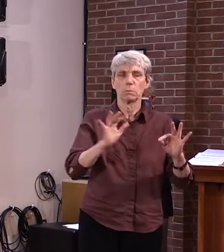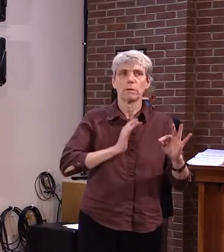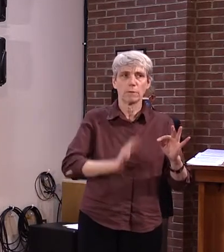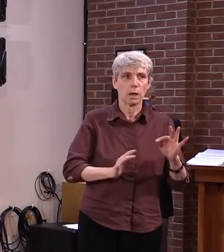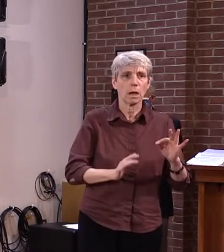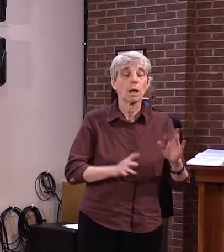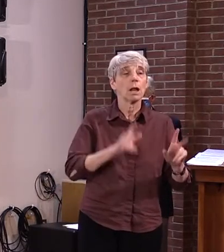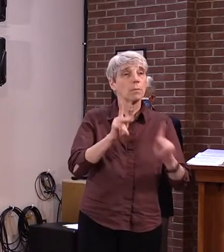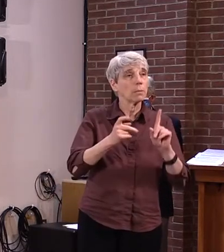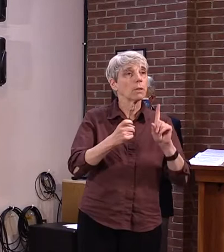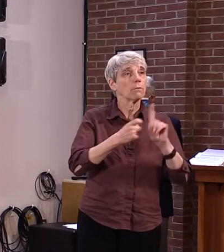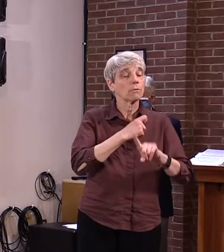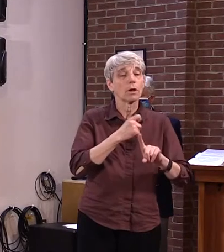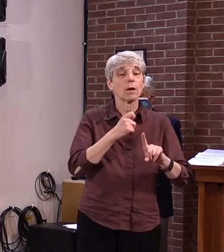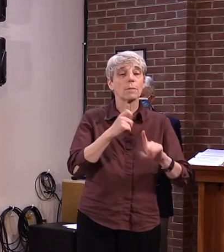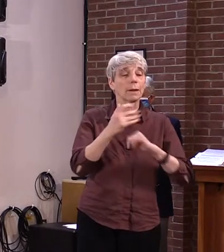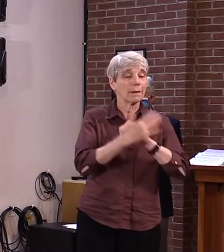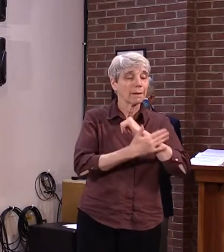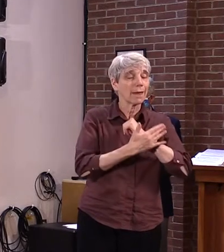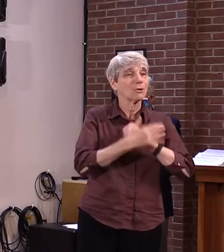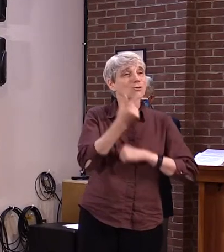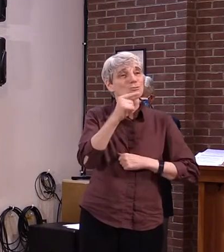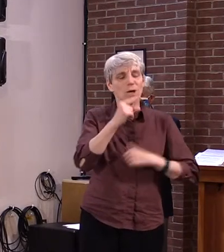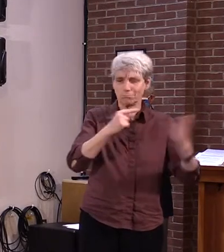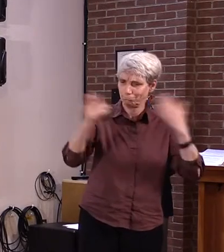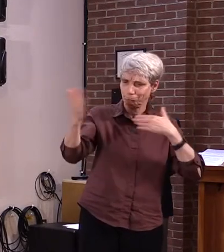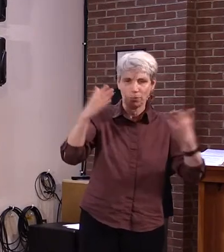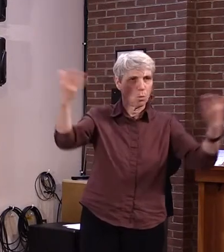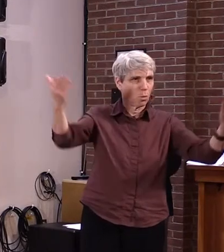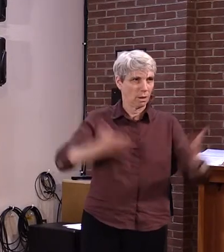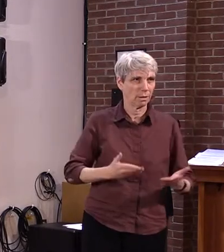those counties that have those low positivity rates.